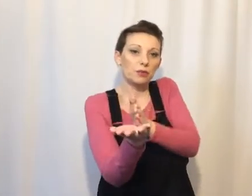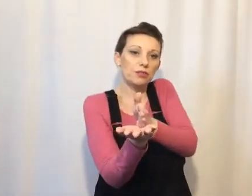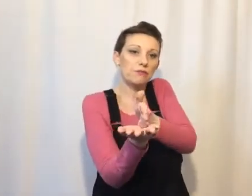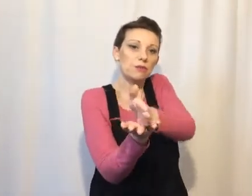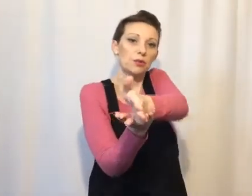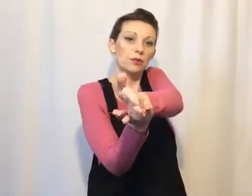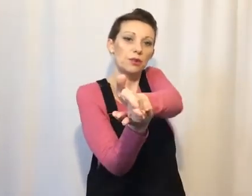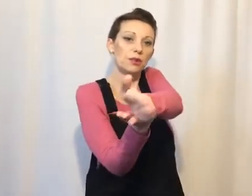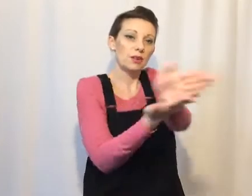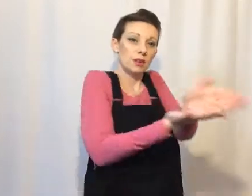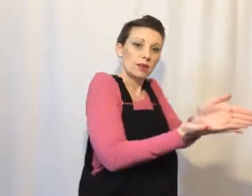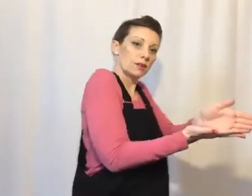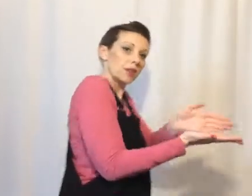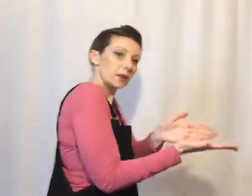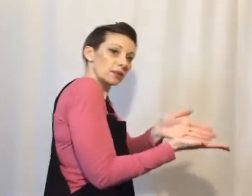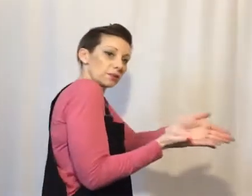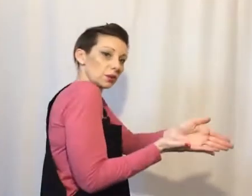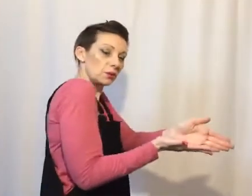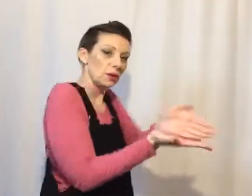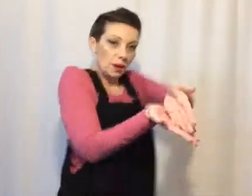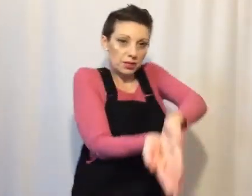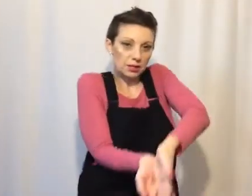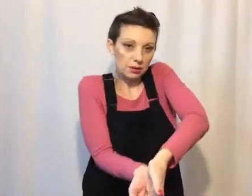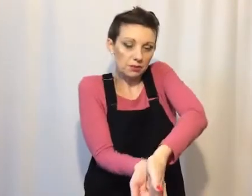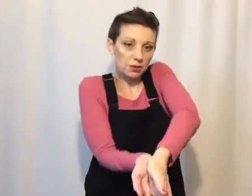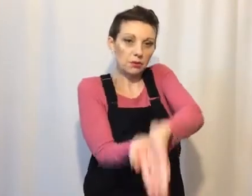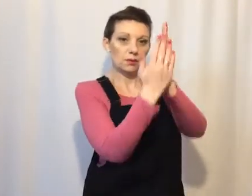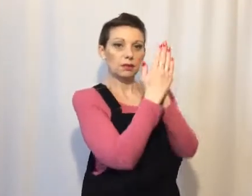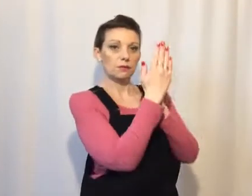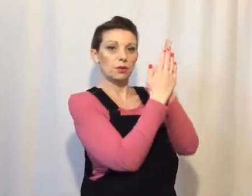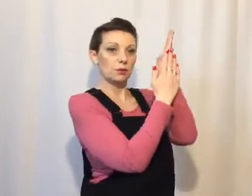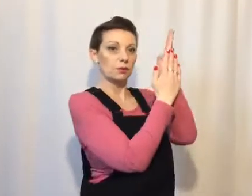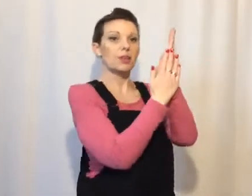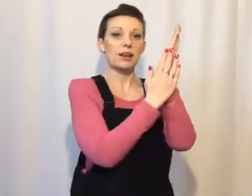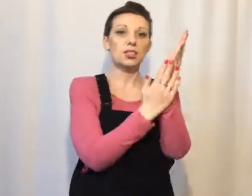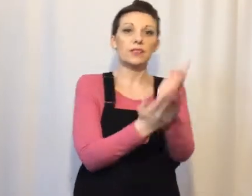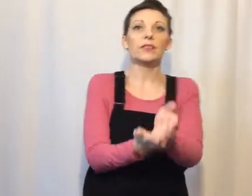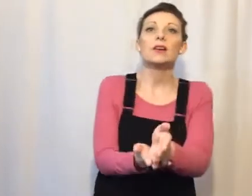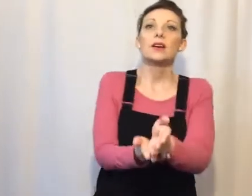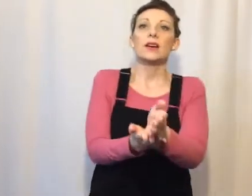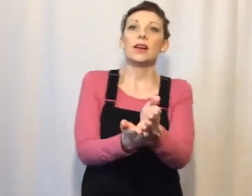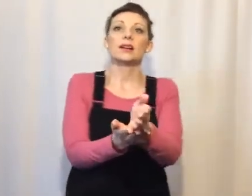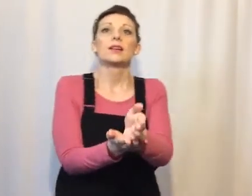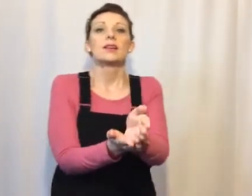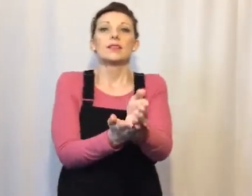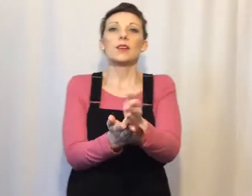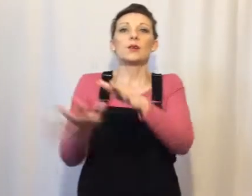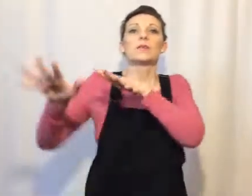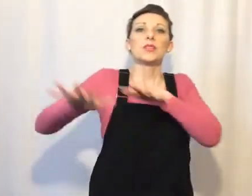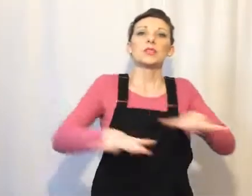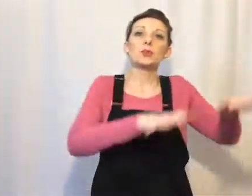of through. Sideways view, upside down view, that view, there you get the gist. Okay, so